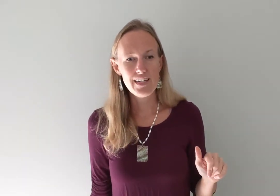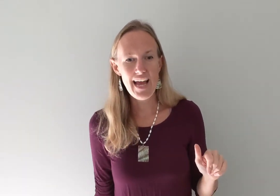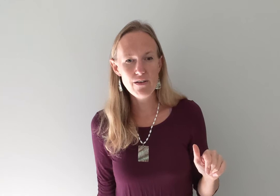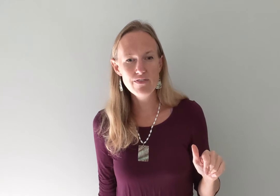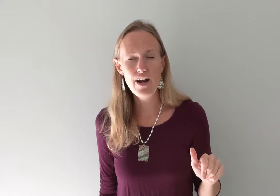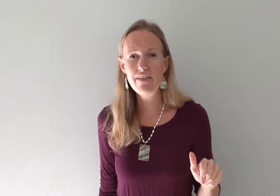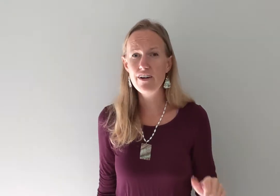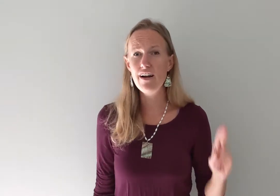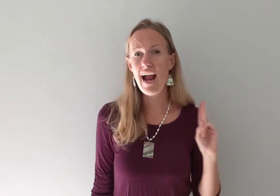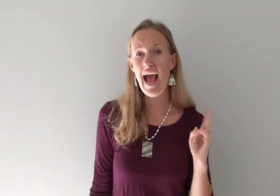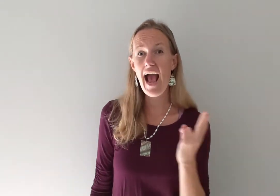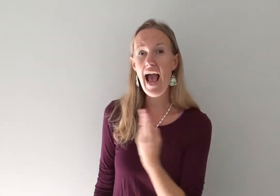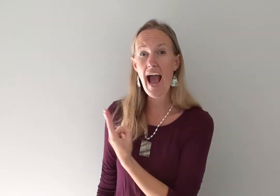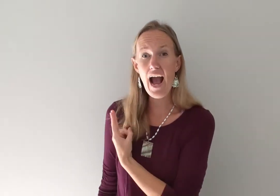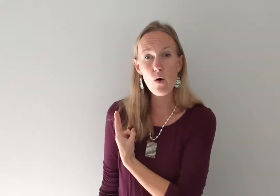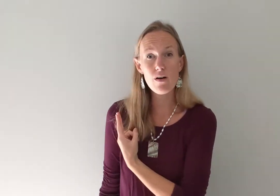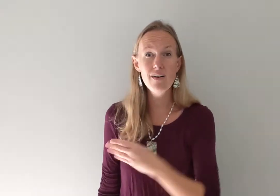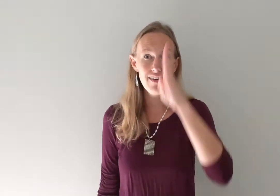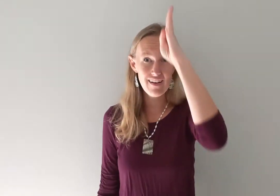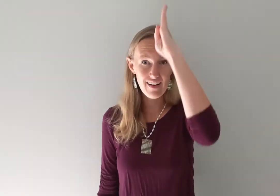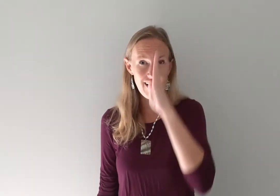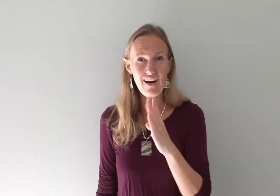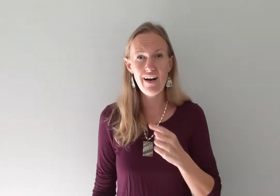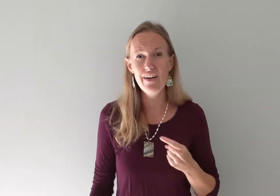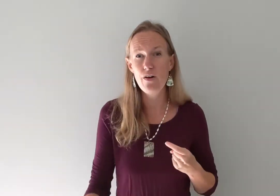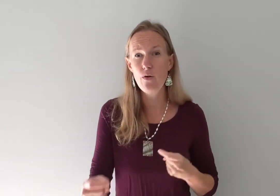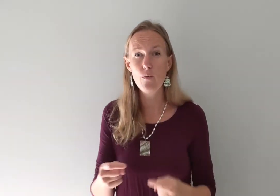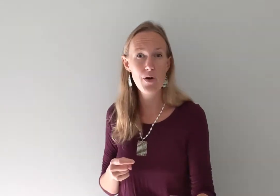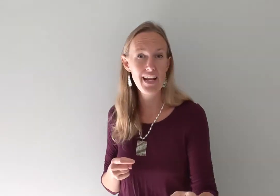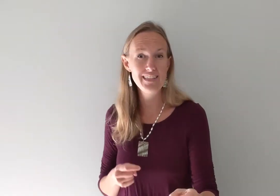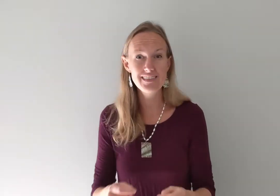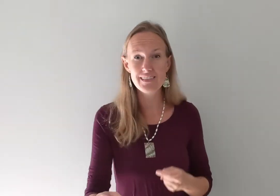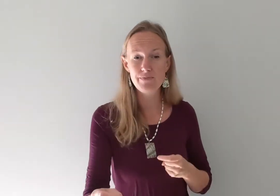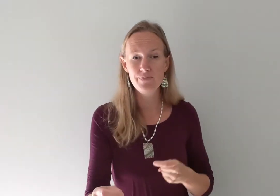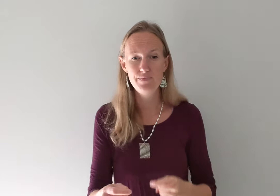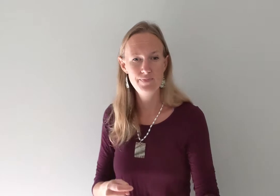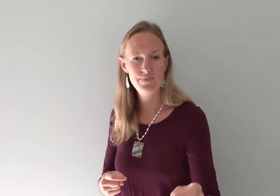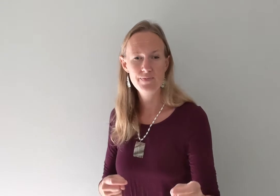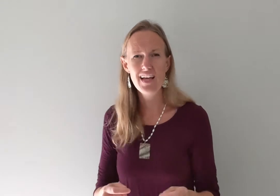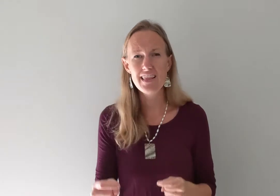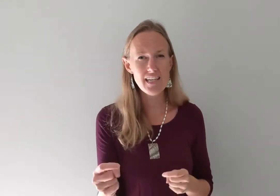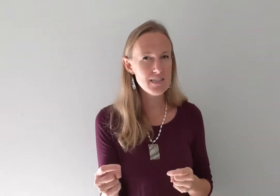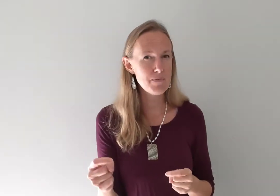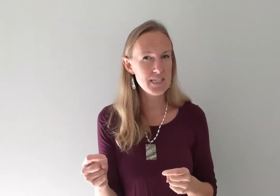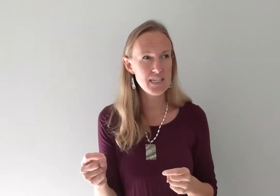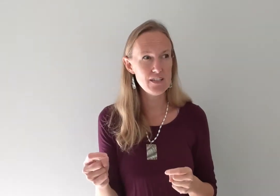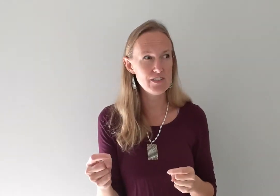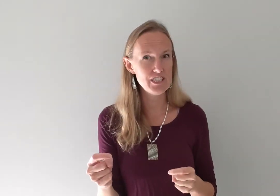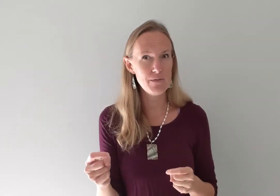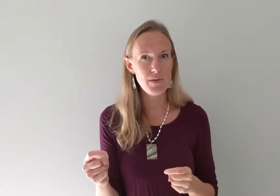Now and forever, our God reigns. I think in the particular version when we get